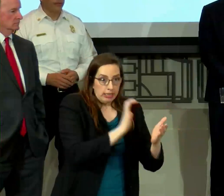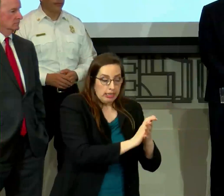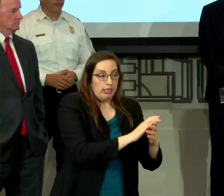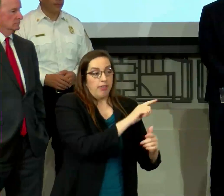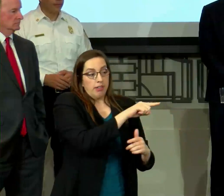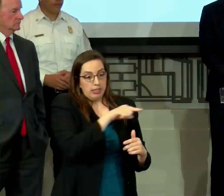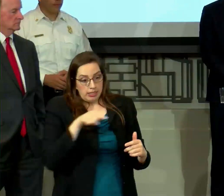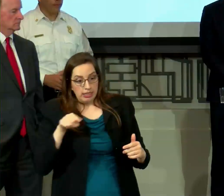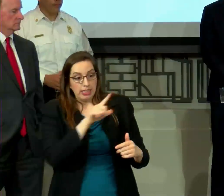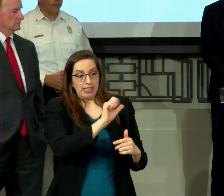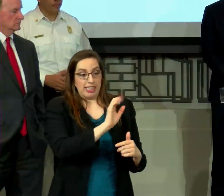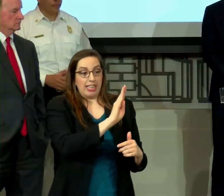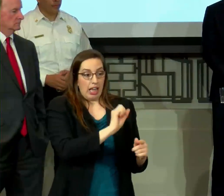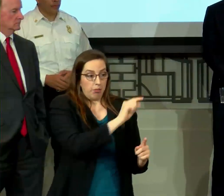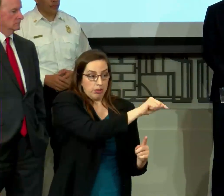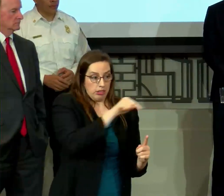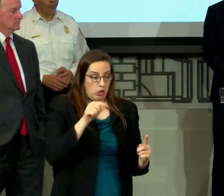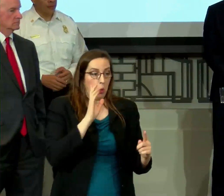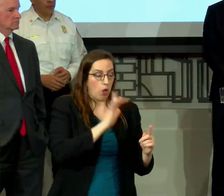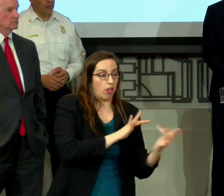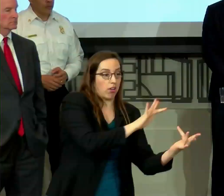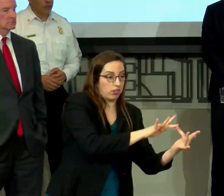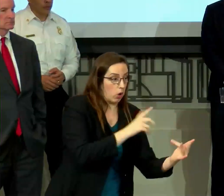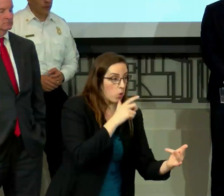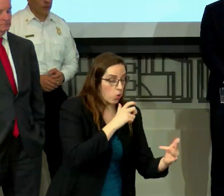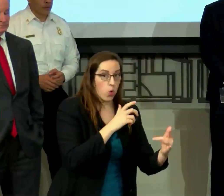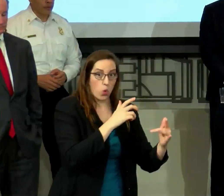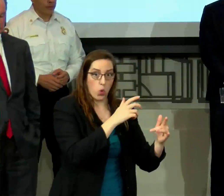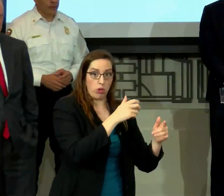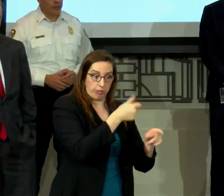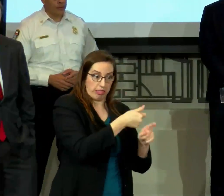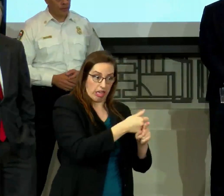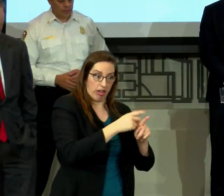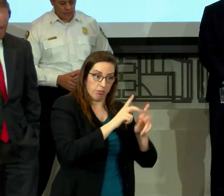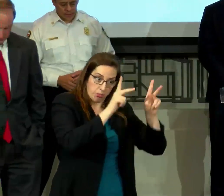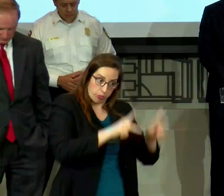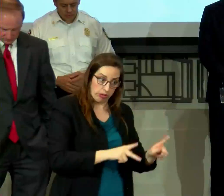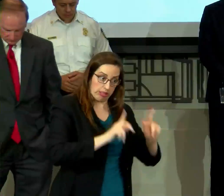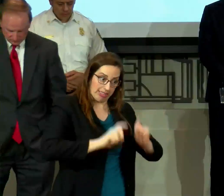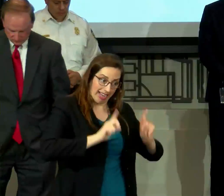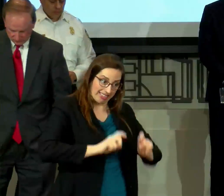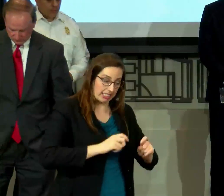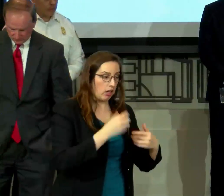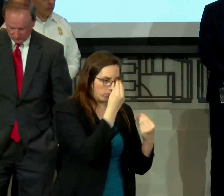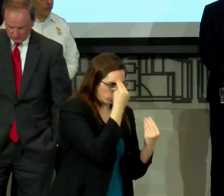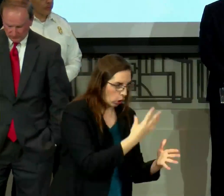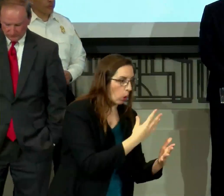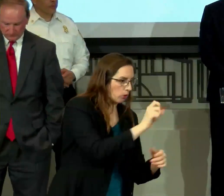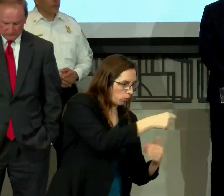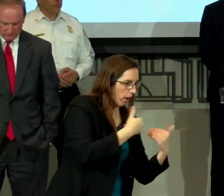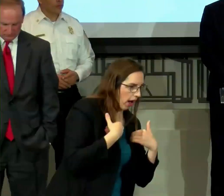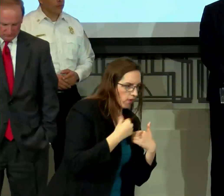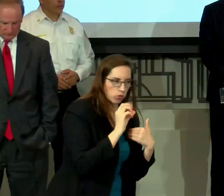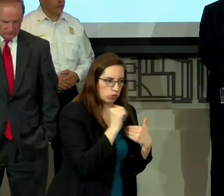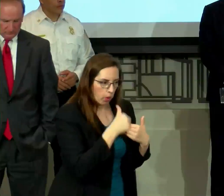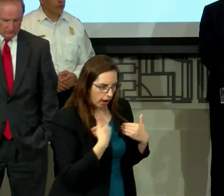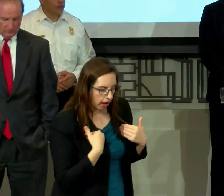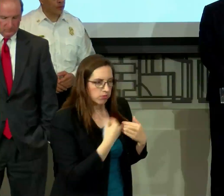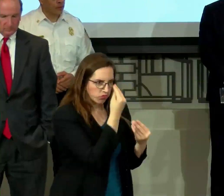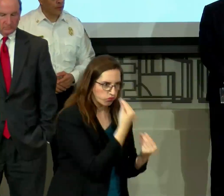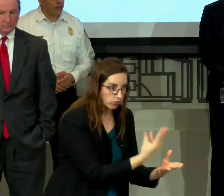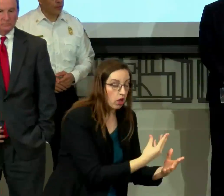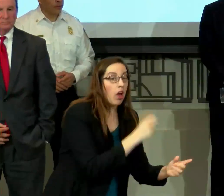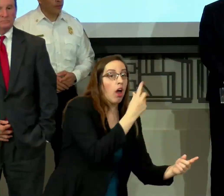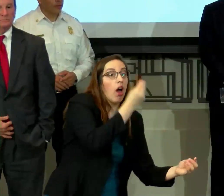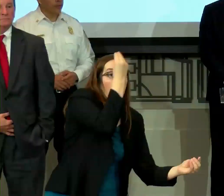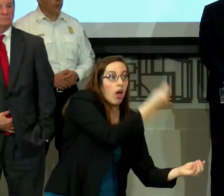labs are at least contacting the individuals who are tested and letting them know promptly. But in terms of reporting back to the clinic or